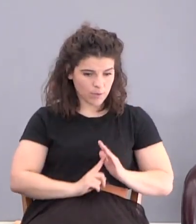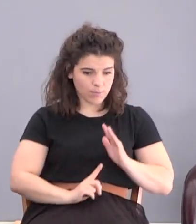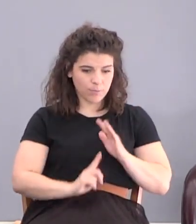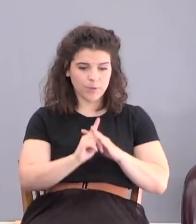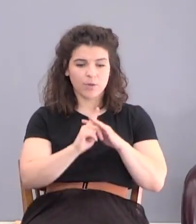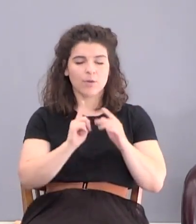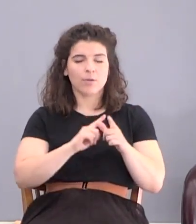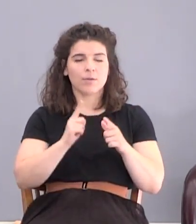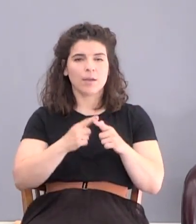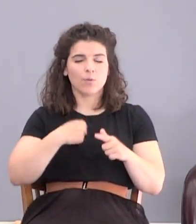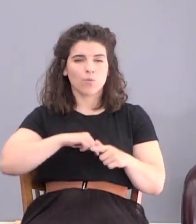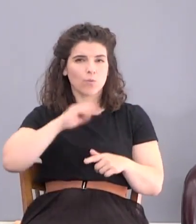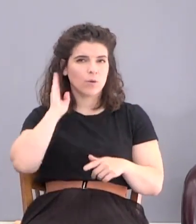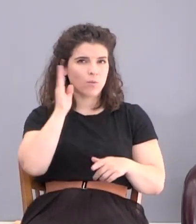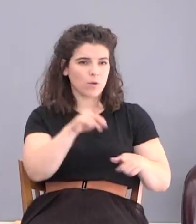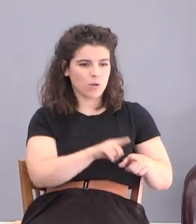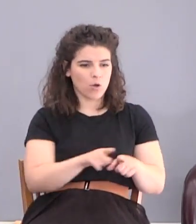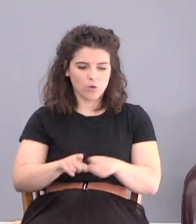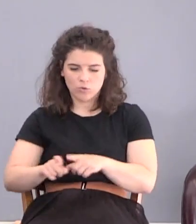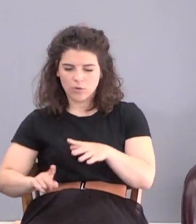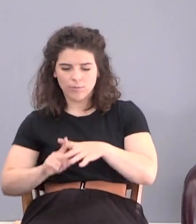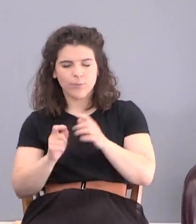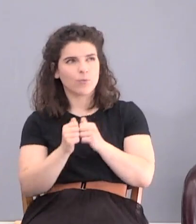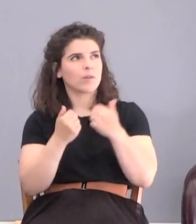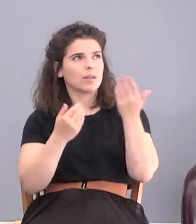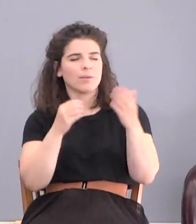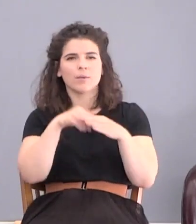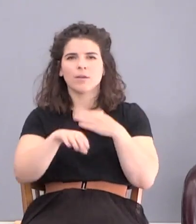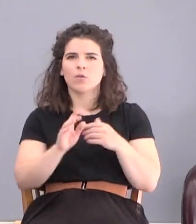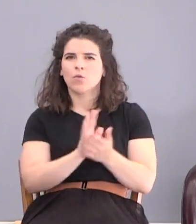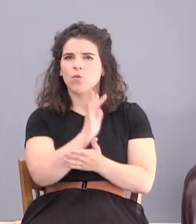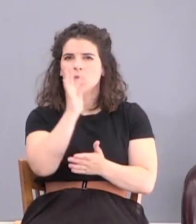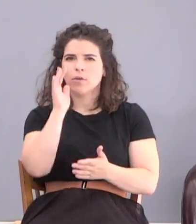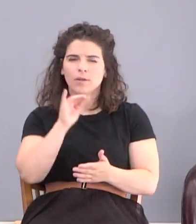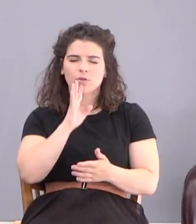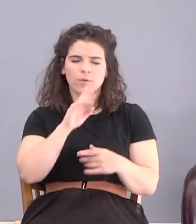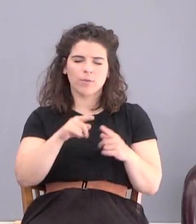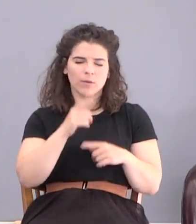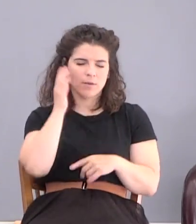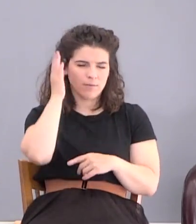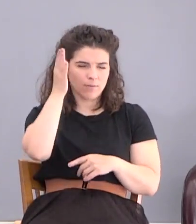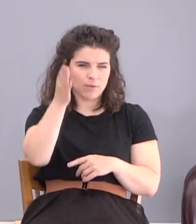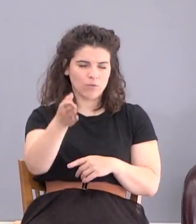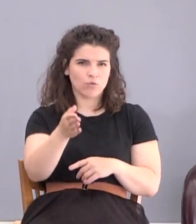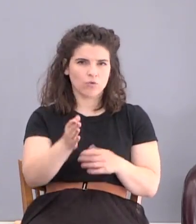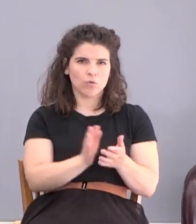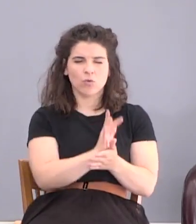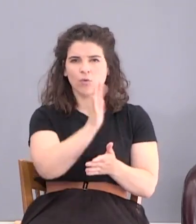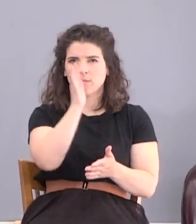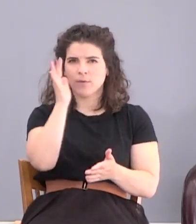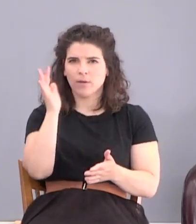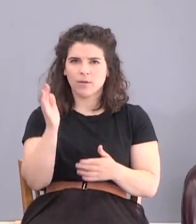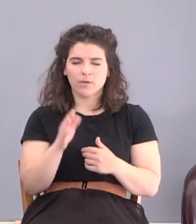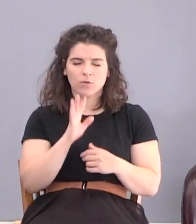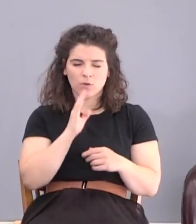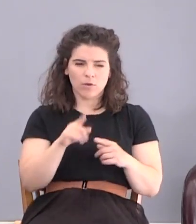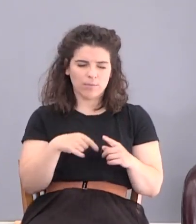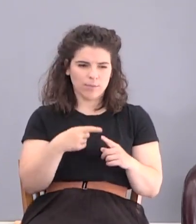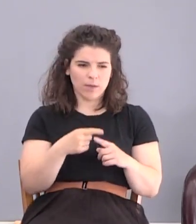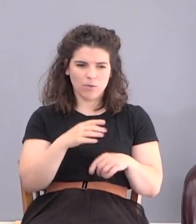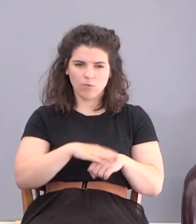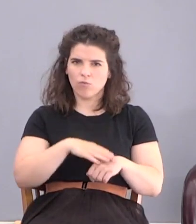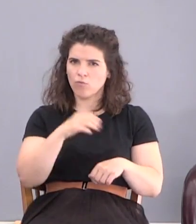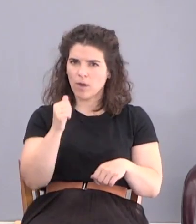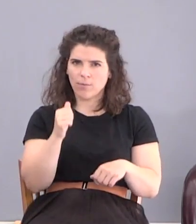also appear with him in glory. Now that's talking about that future glorification. It's talking about the